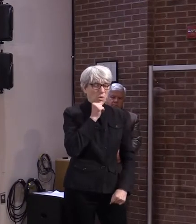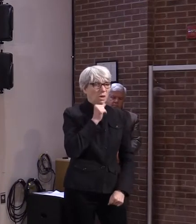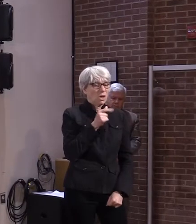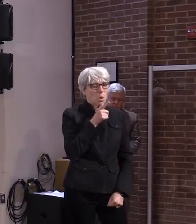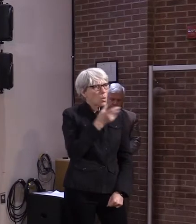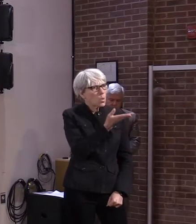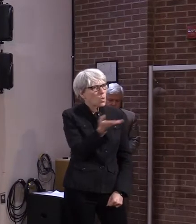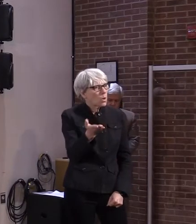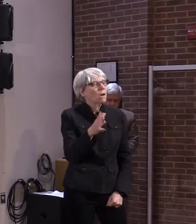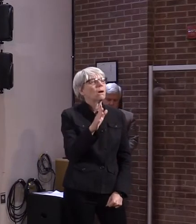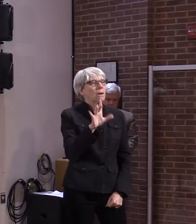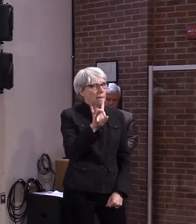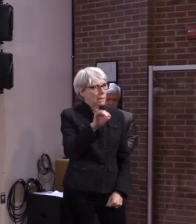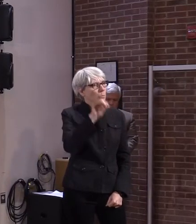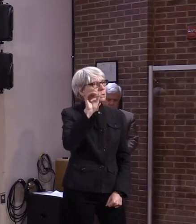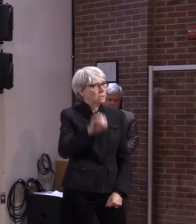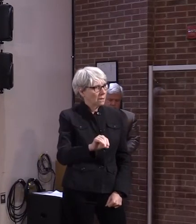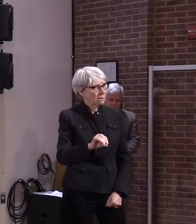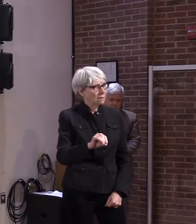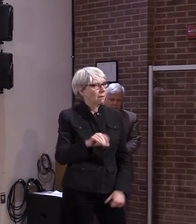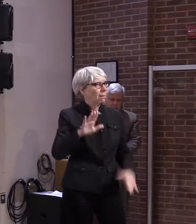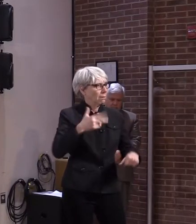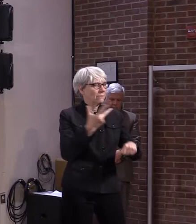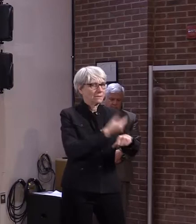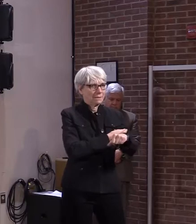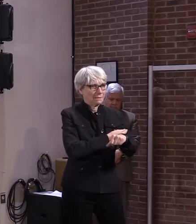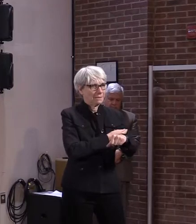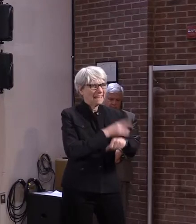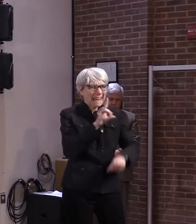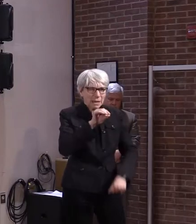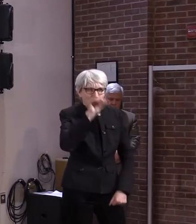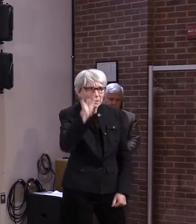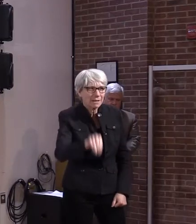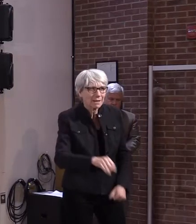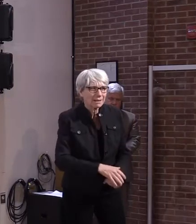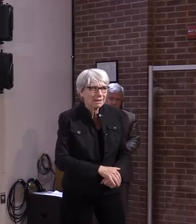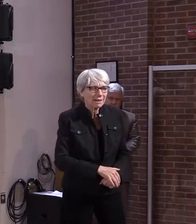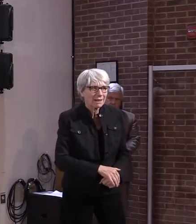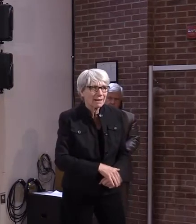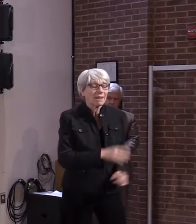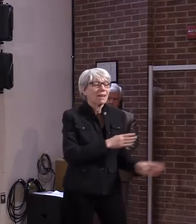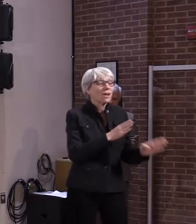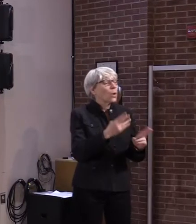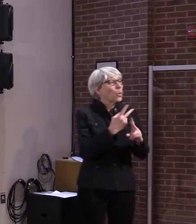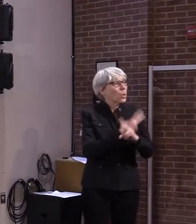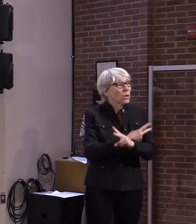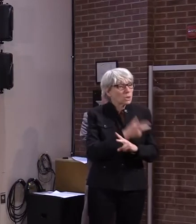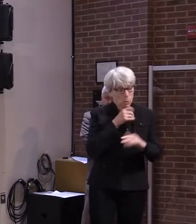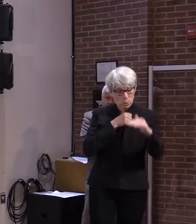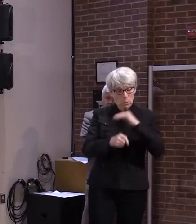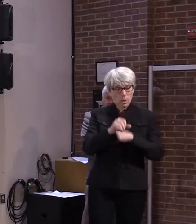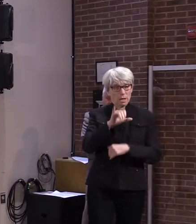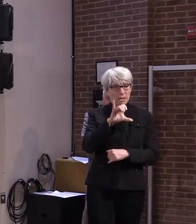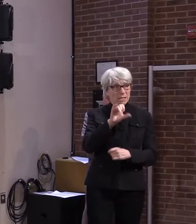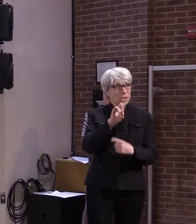and critically for their health, almost 90% of those in intensive care are